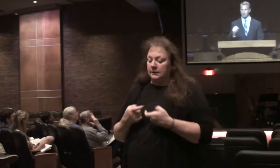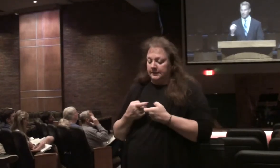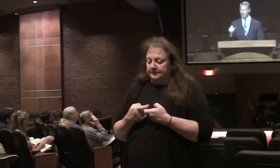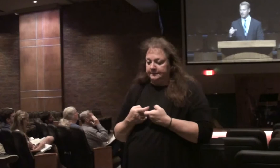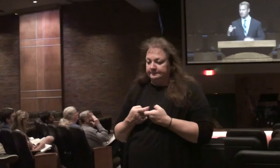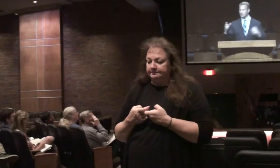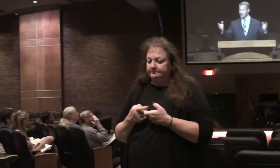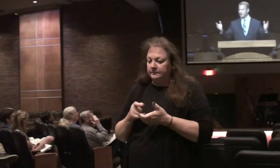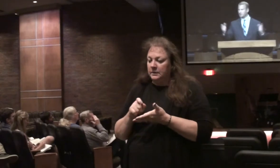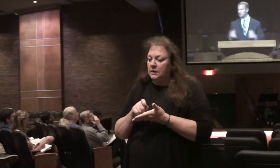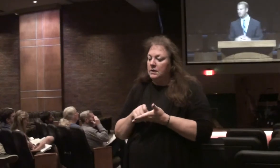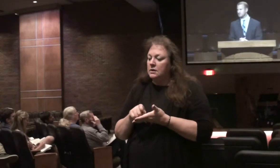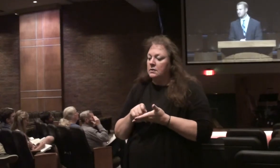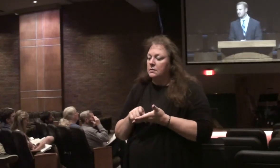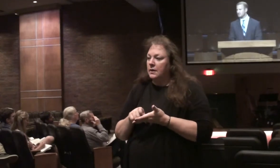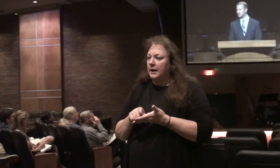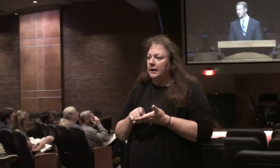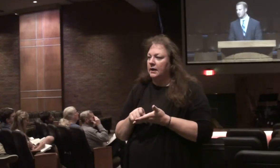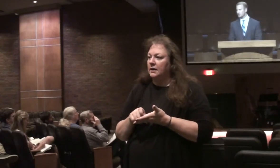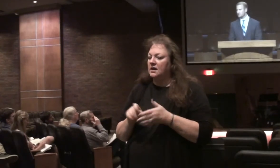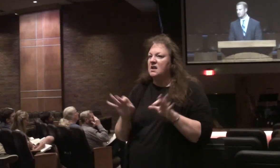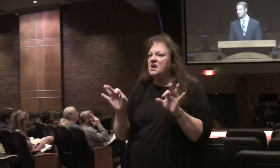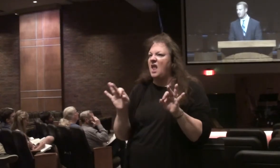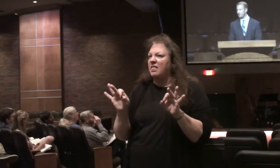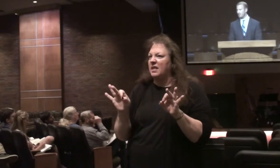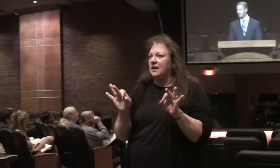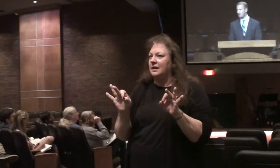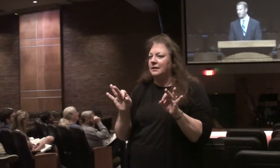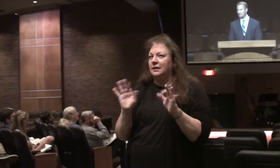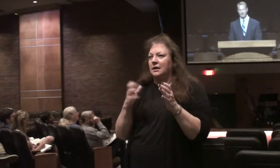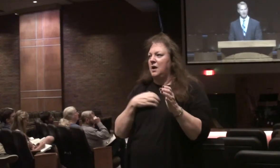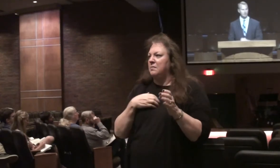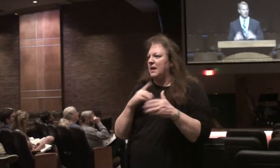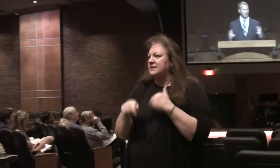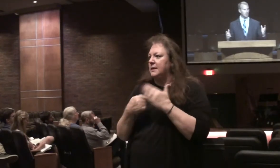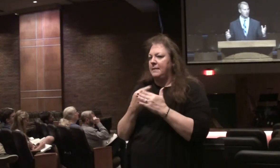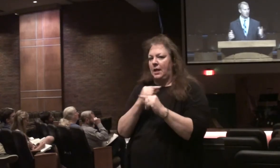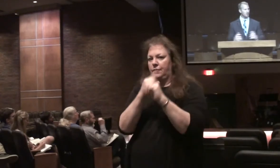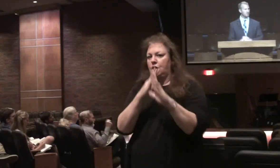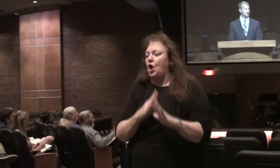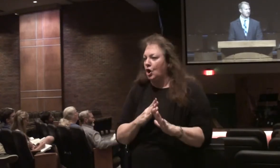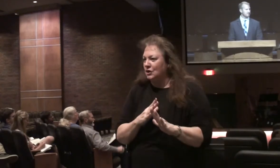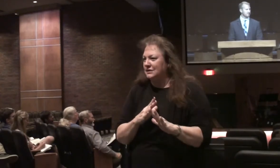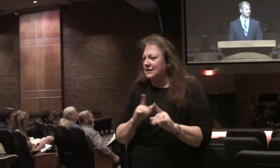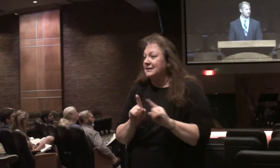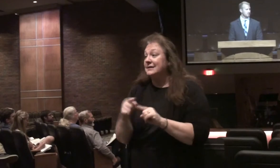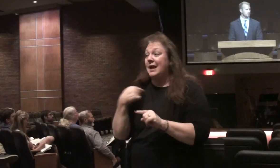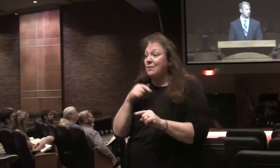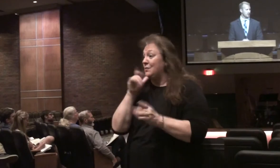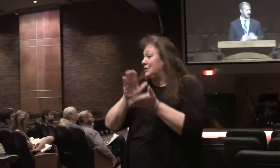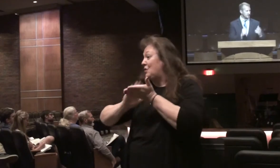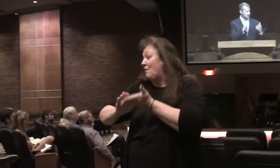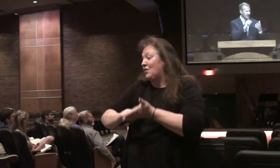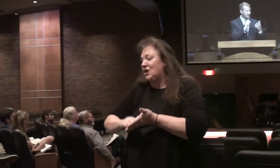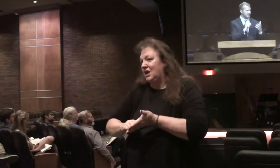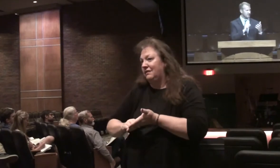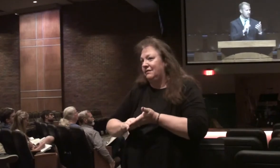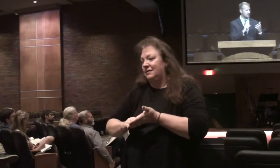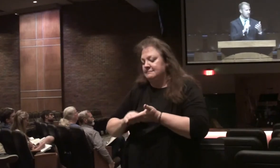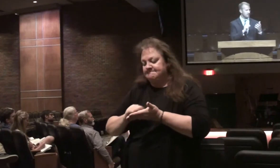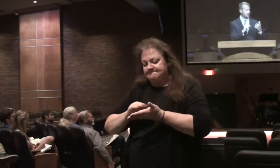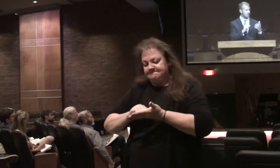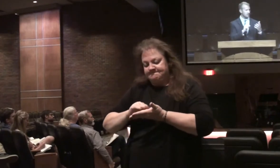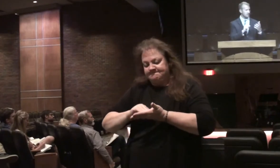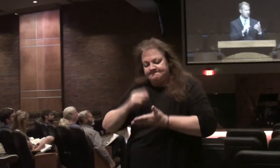around writing petty grievances against the guards. That's kind of like we are when we don't forgive, when we keep track of